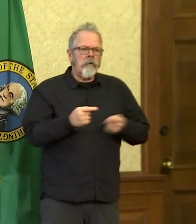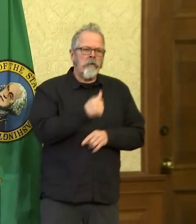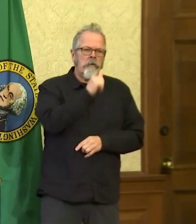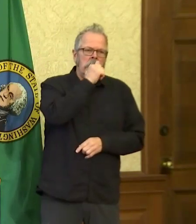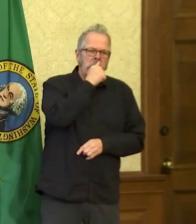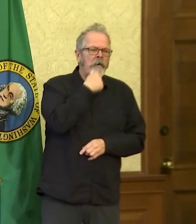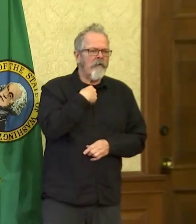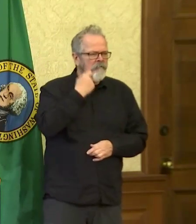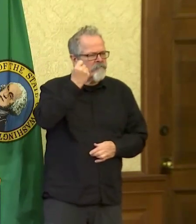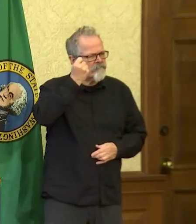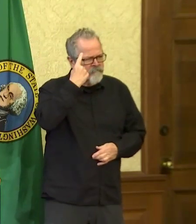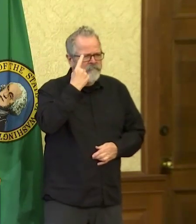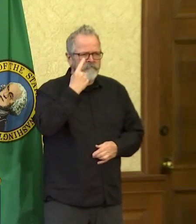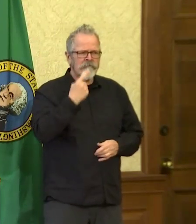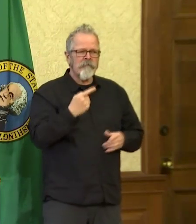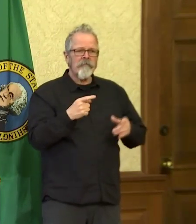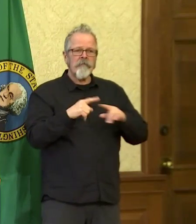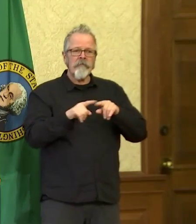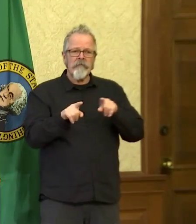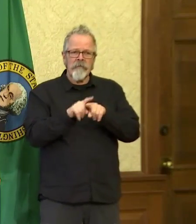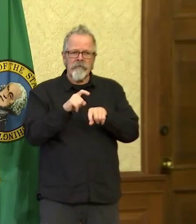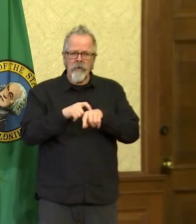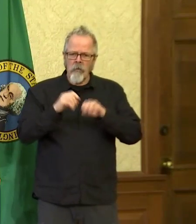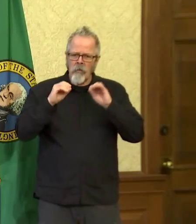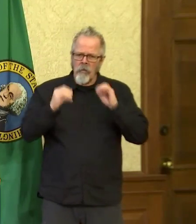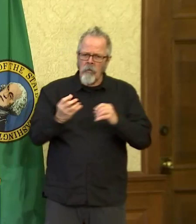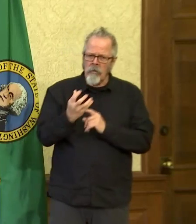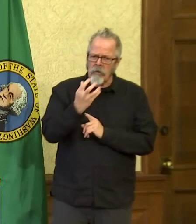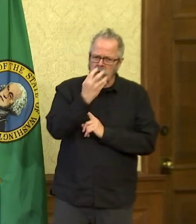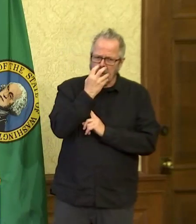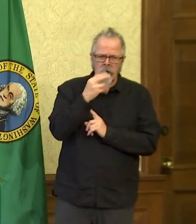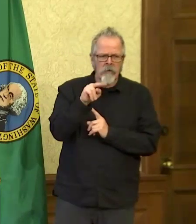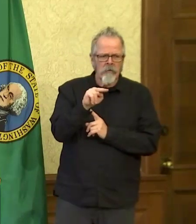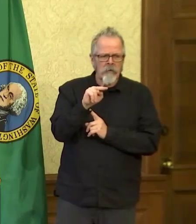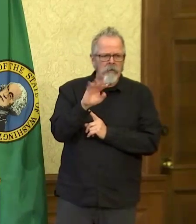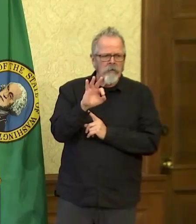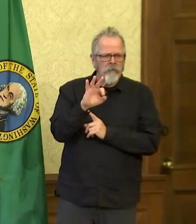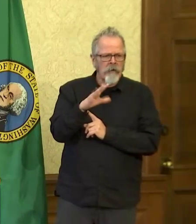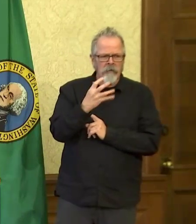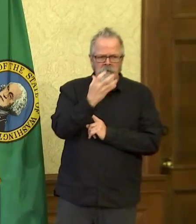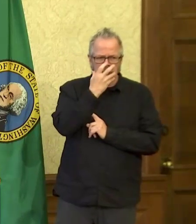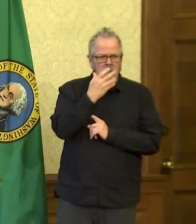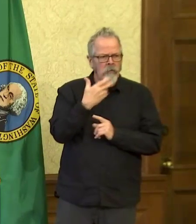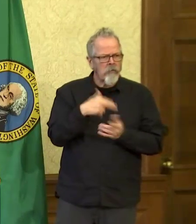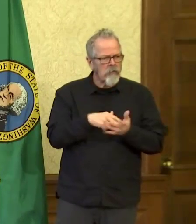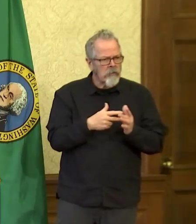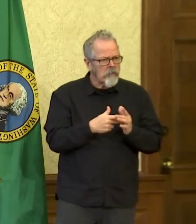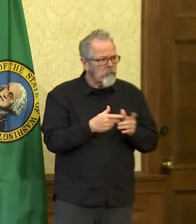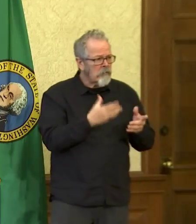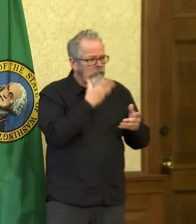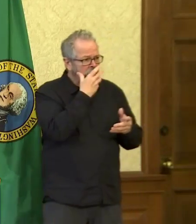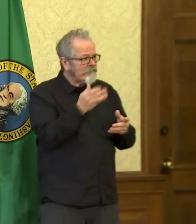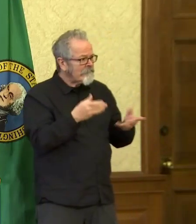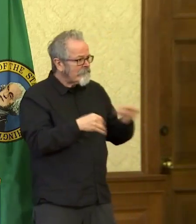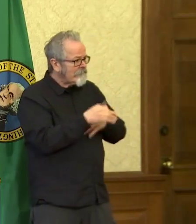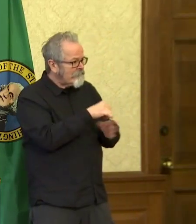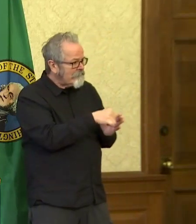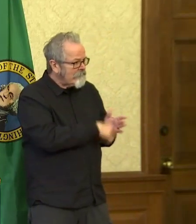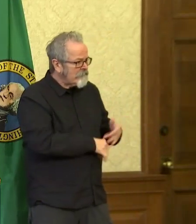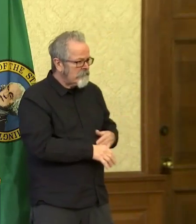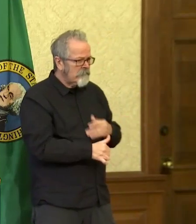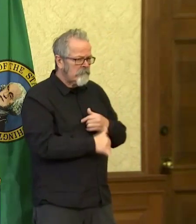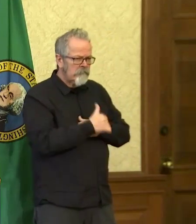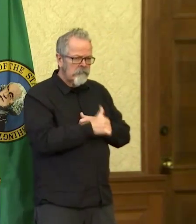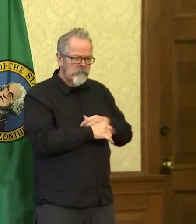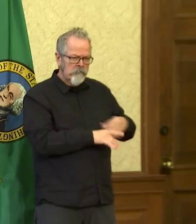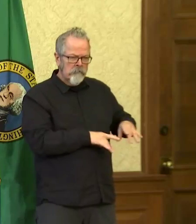difficult decision. The best thing we can do is to increase stocks of PPE. And I think you have known how aggressive I